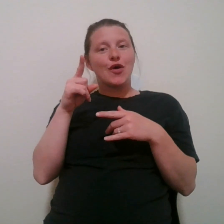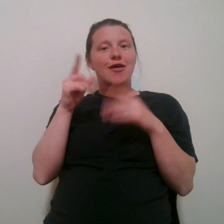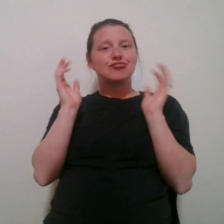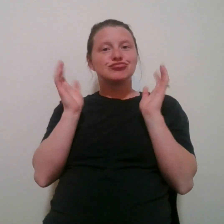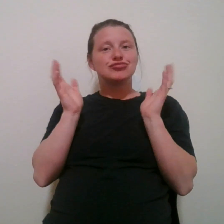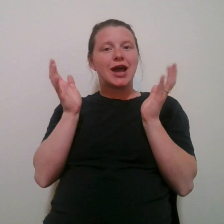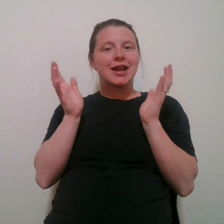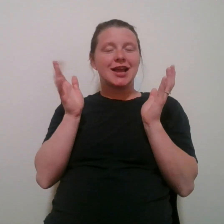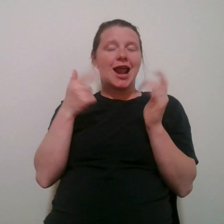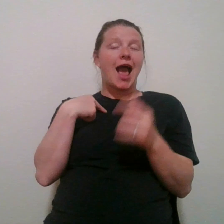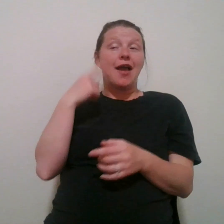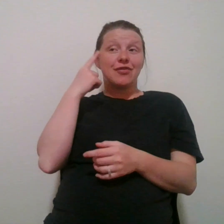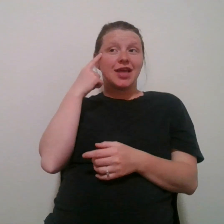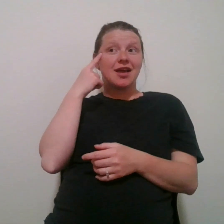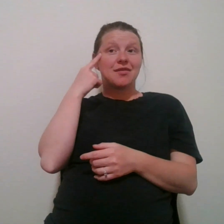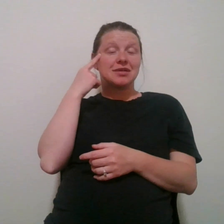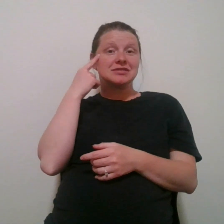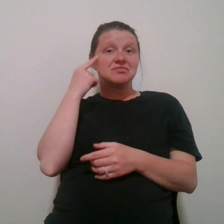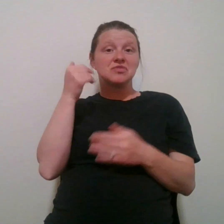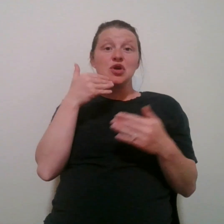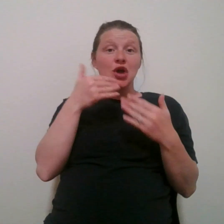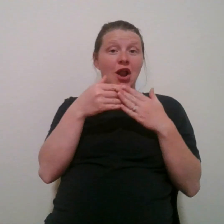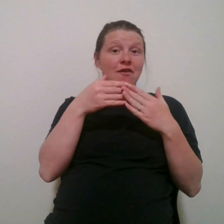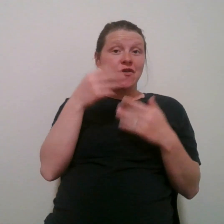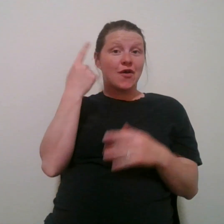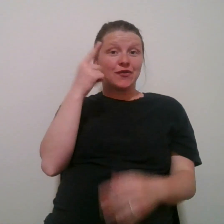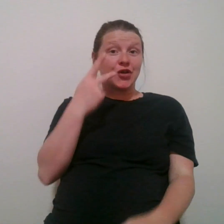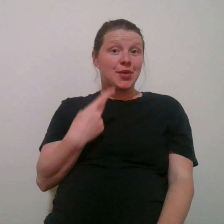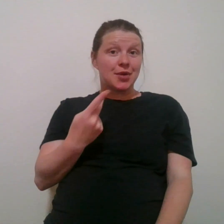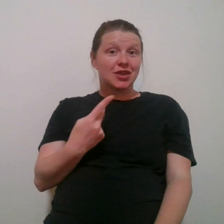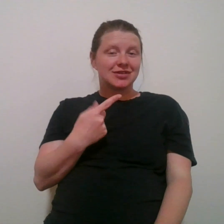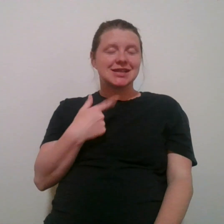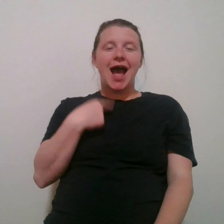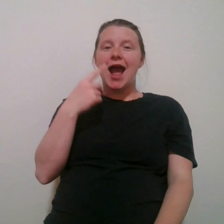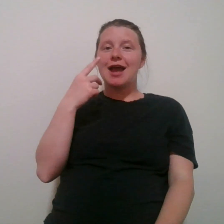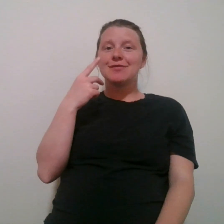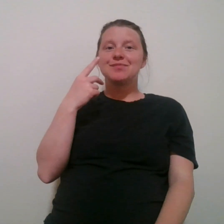us, and I do look forward to spending more time with you in the future.